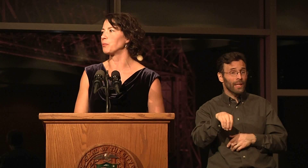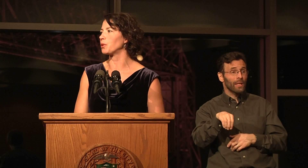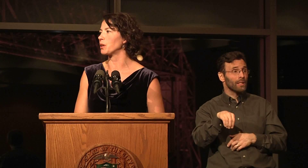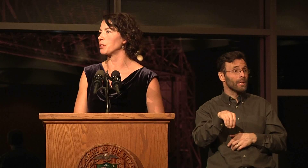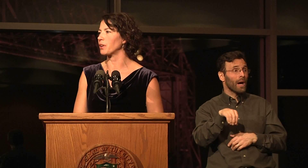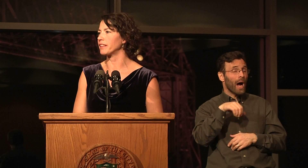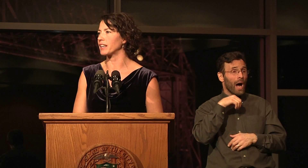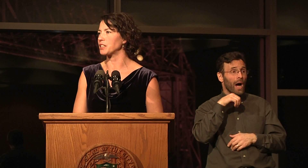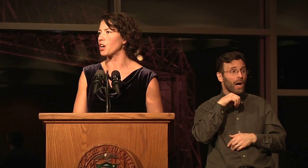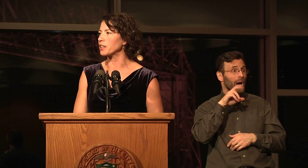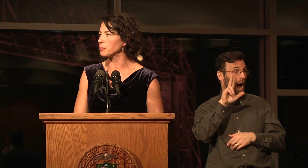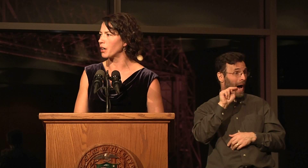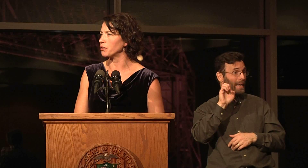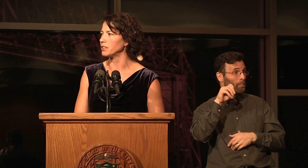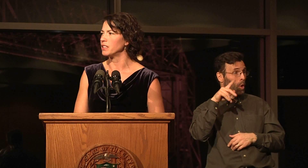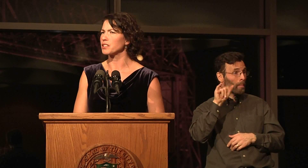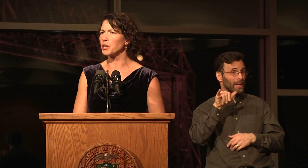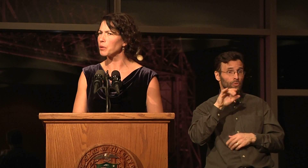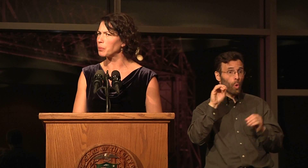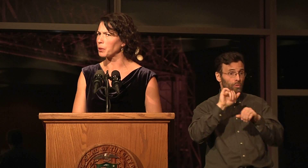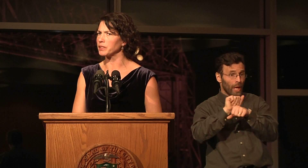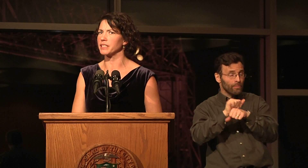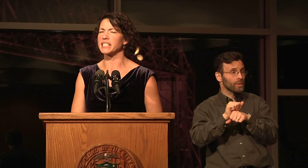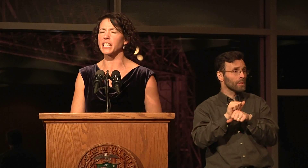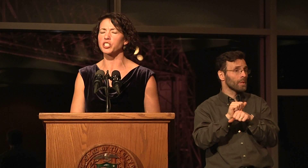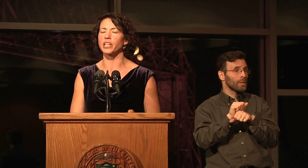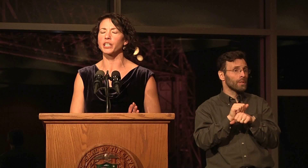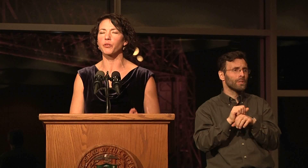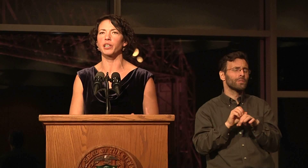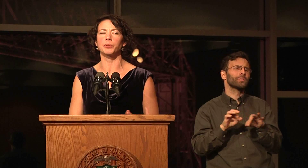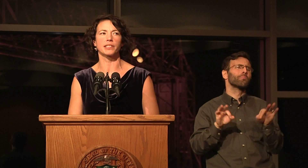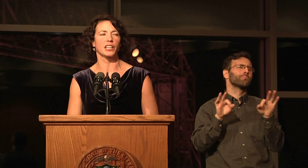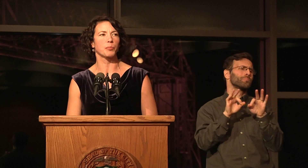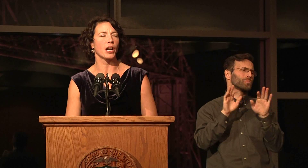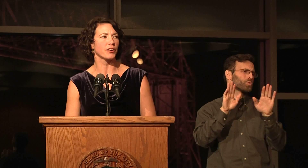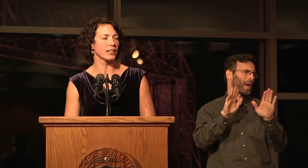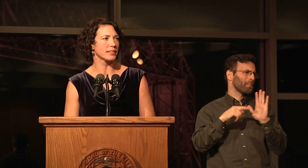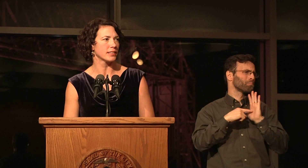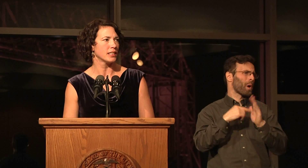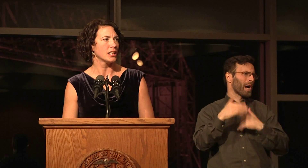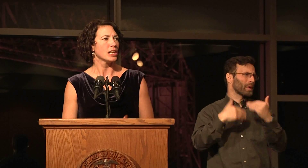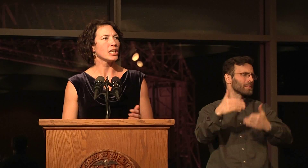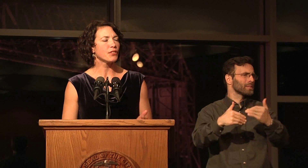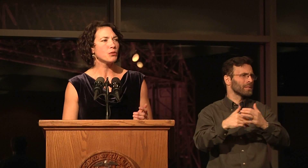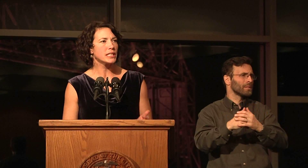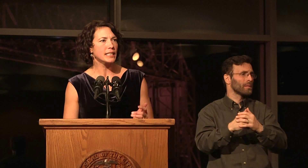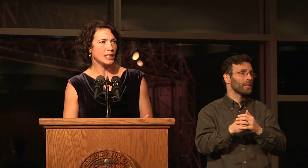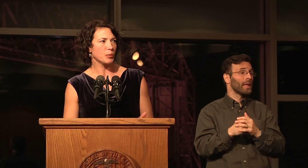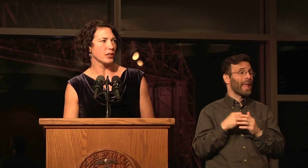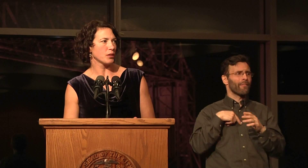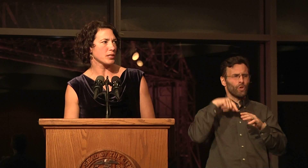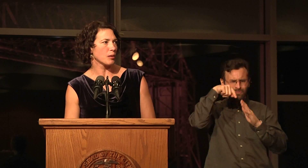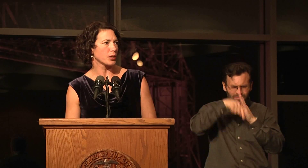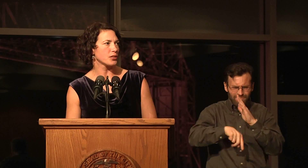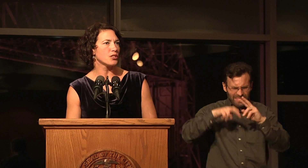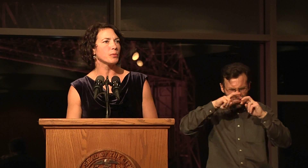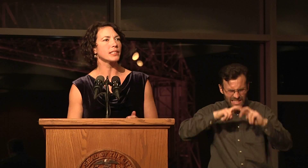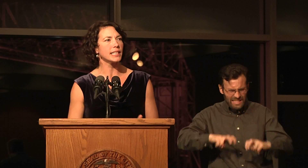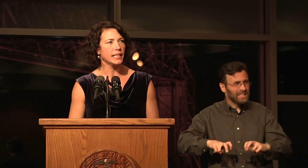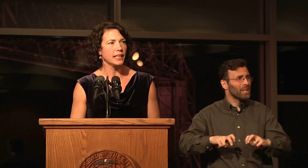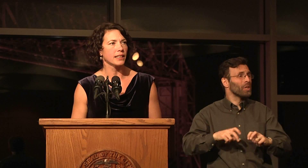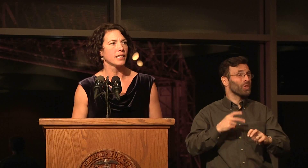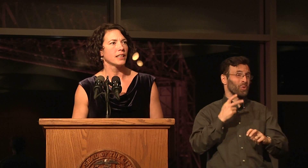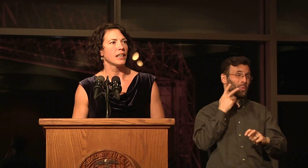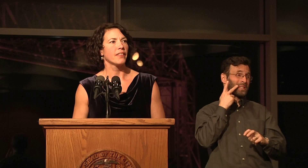2.9% unemployment rate that I talked about, so important, such an incredible sign of progress. If you dig deeper in those numbers, you